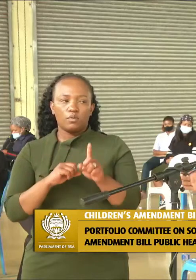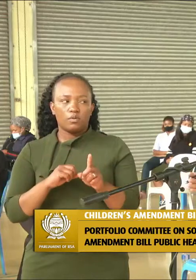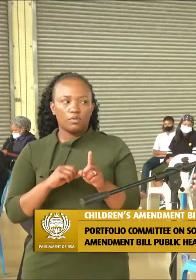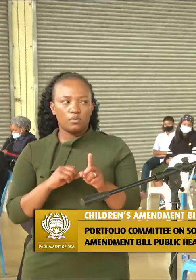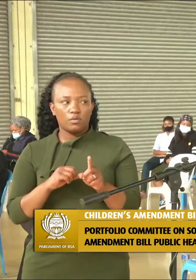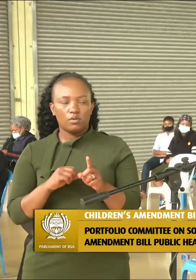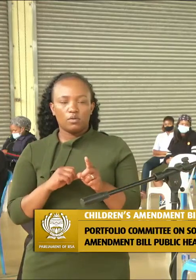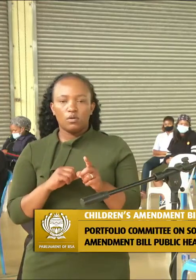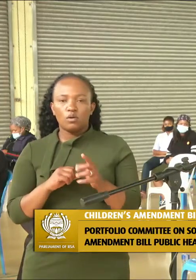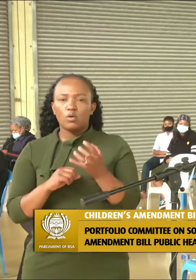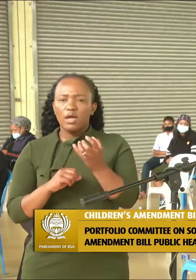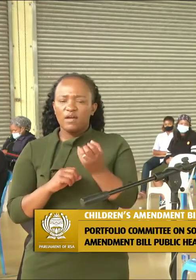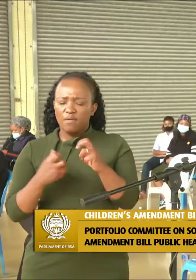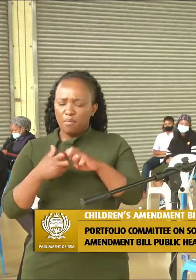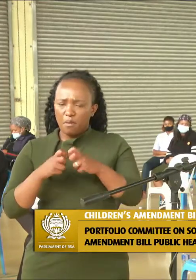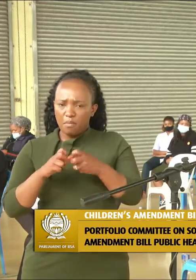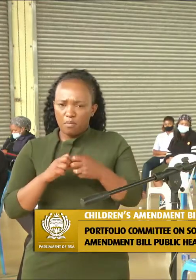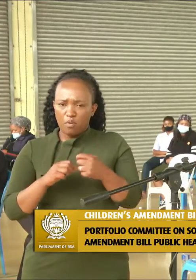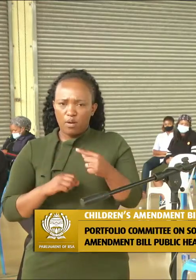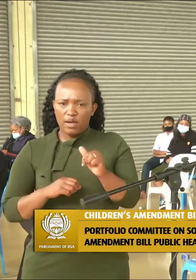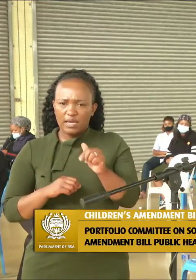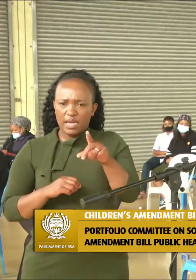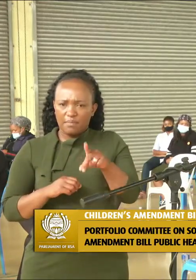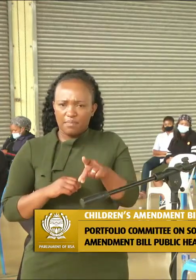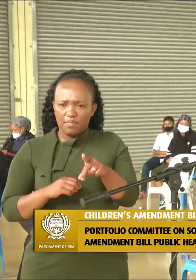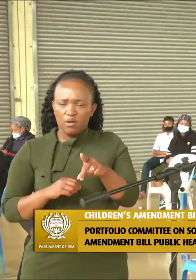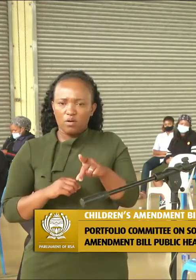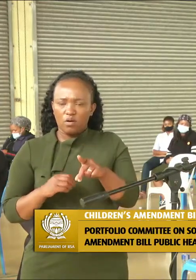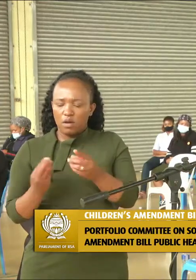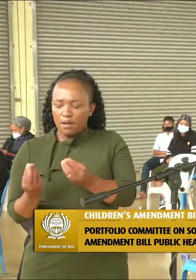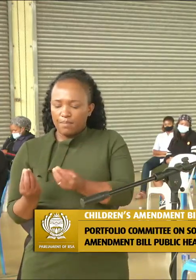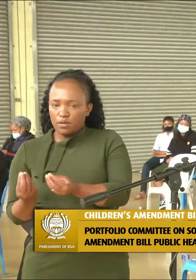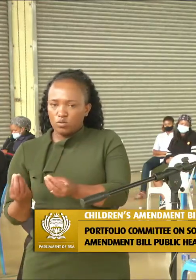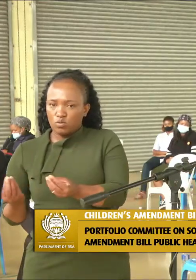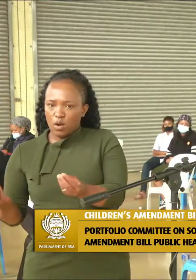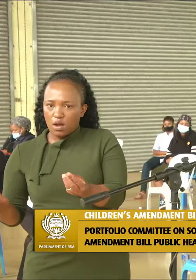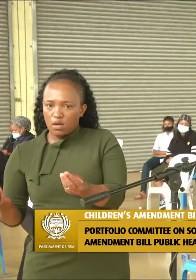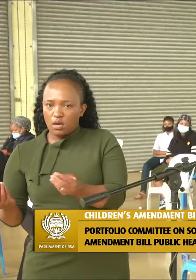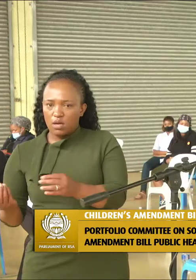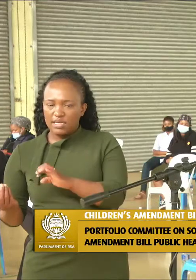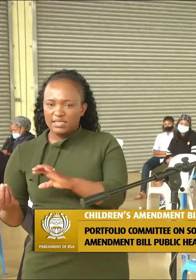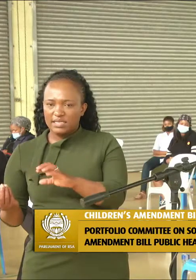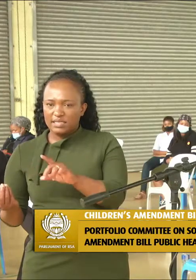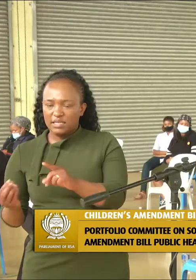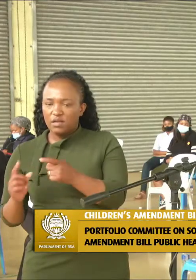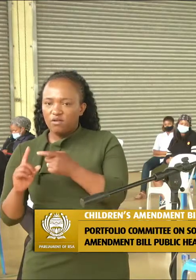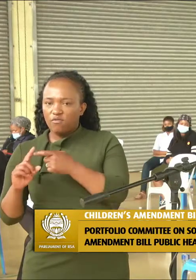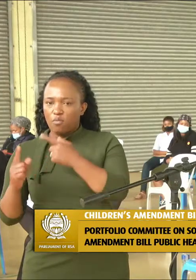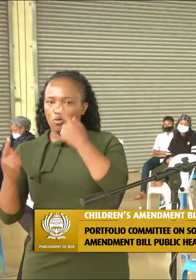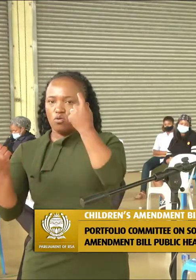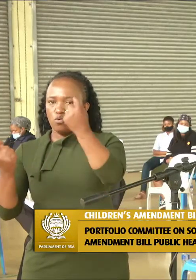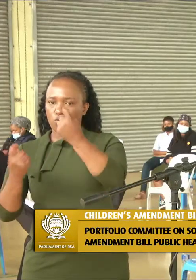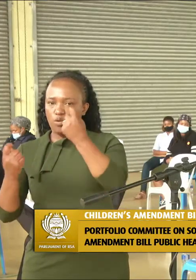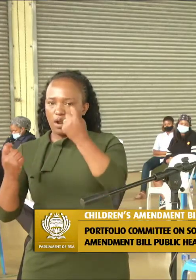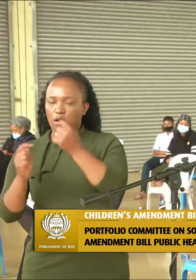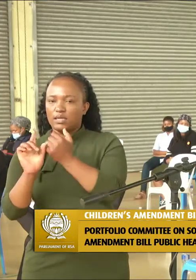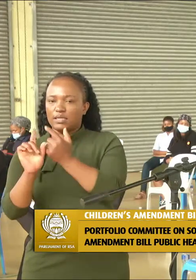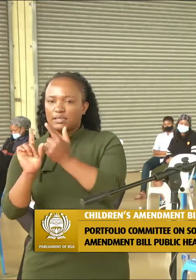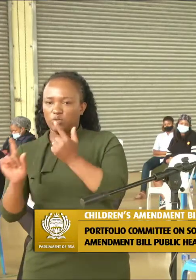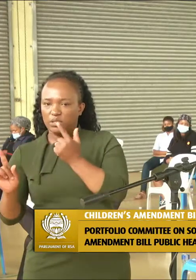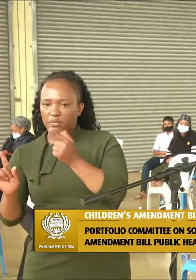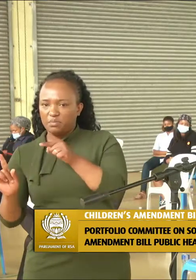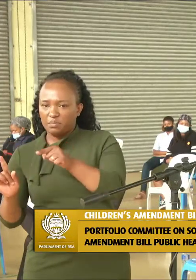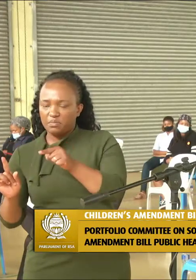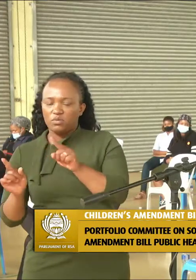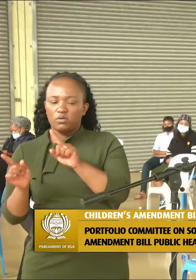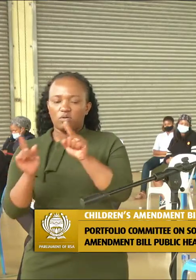very huge gap between abantwana abafunde kuma ECD centers from rural areas and townships